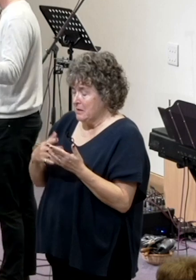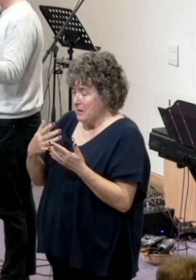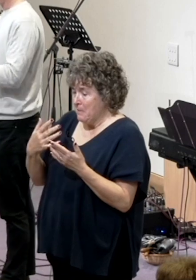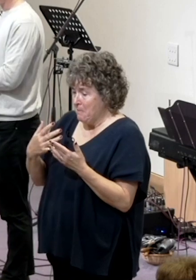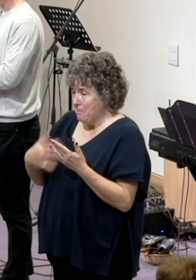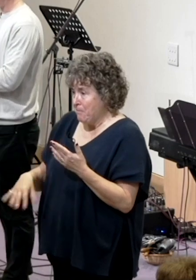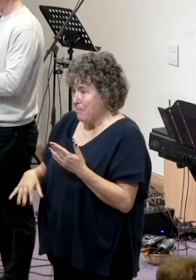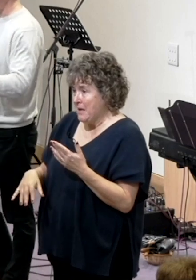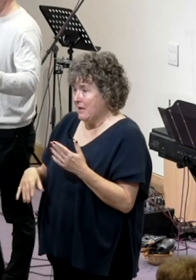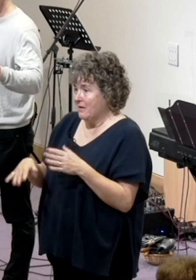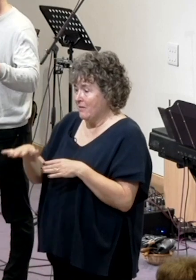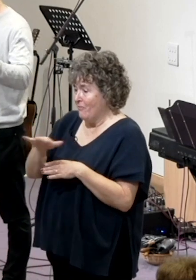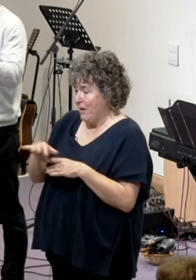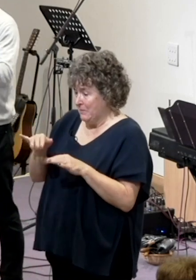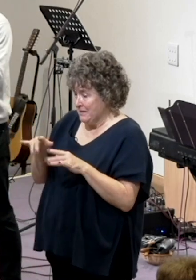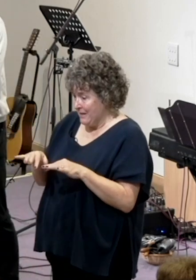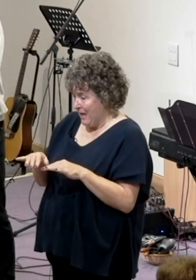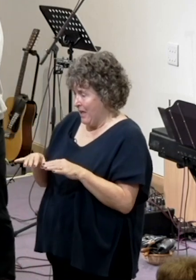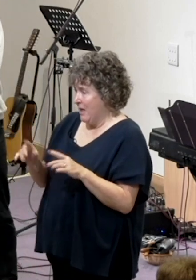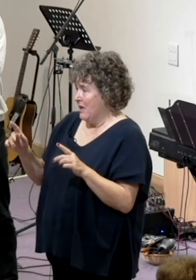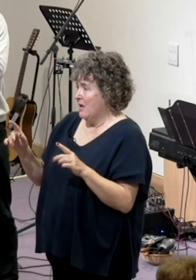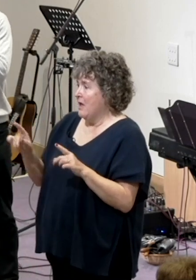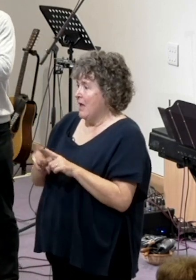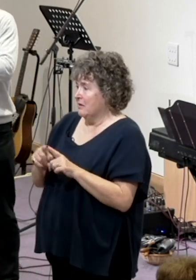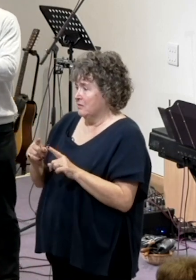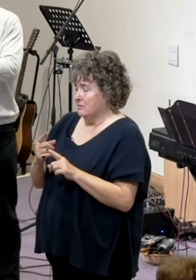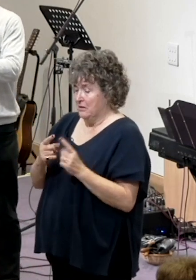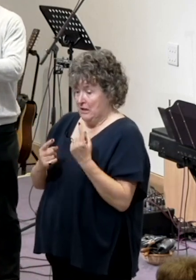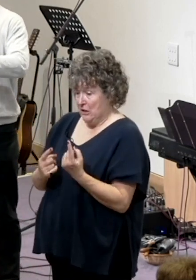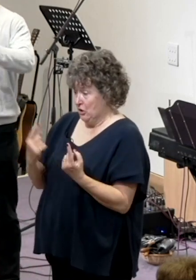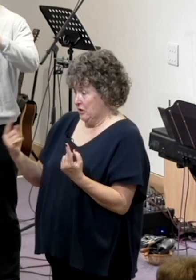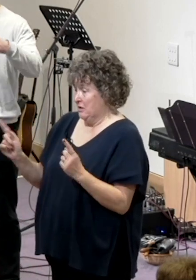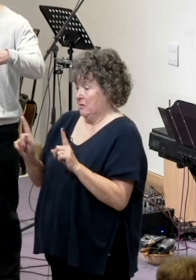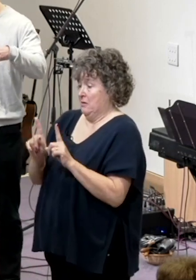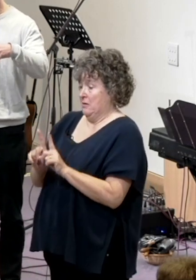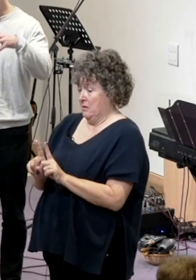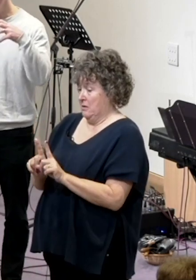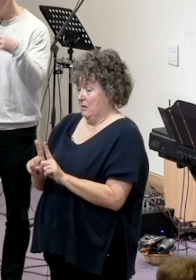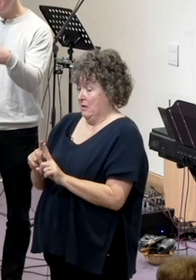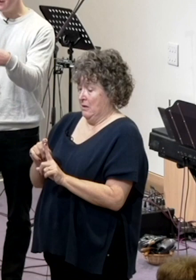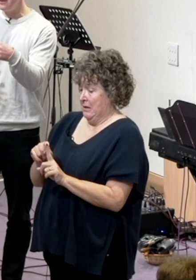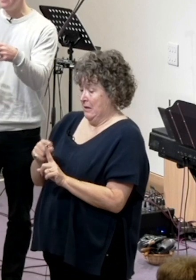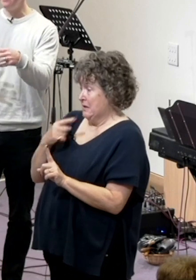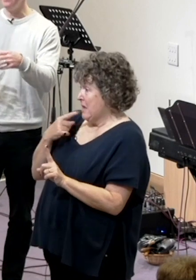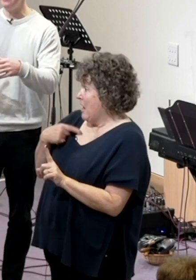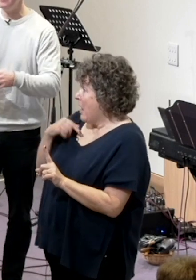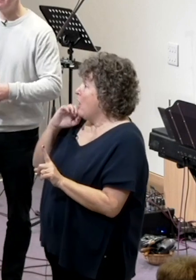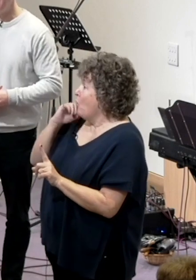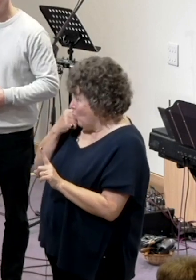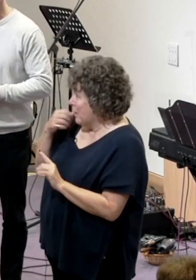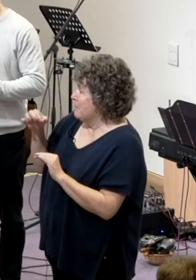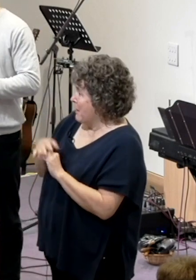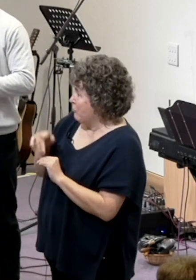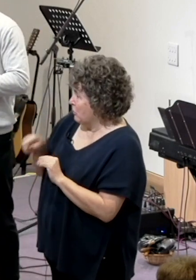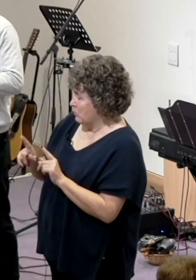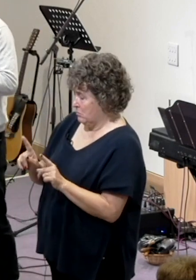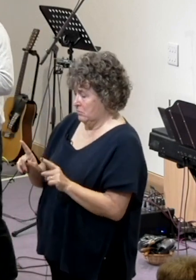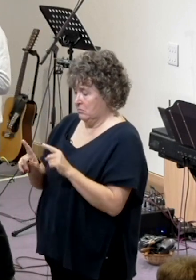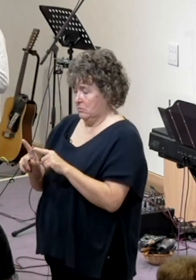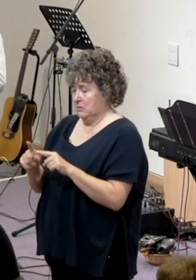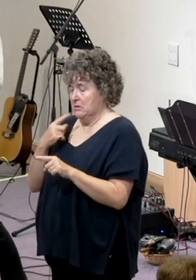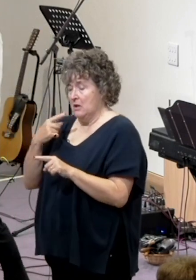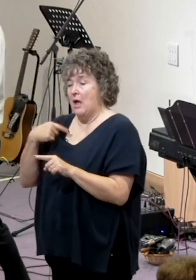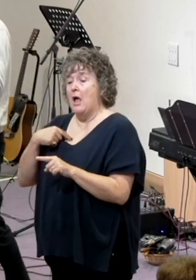ceremony in front of your family where the two families got together, where both people committed that they'd be married to each